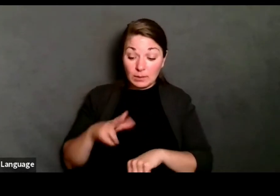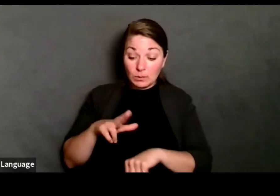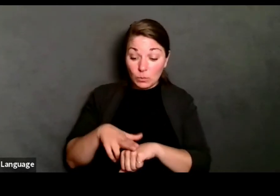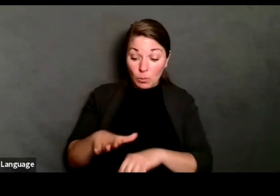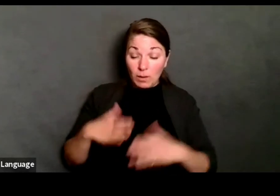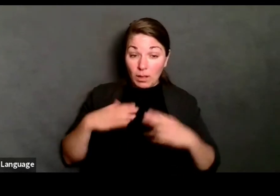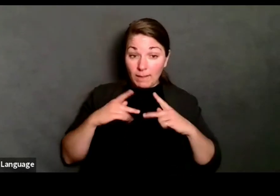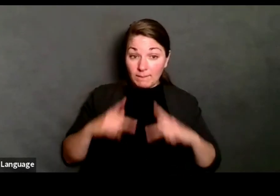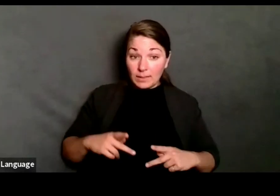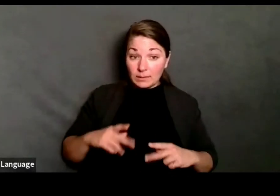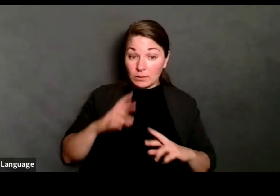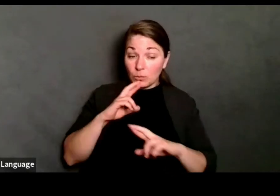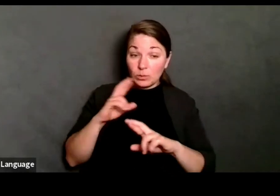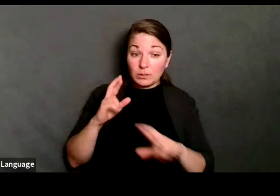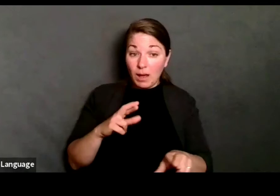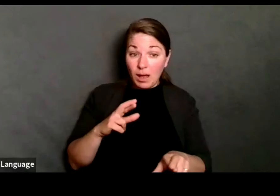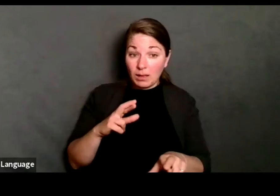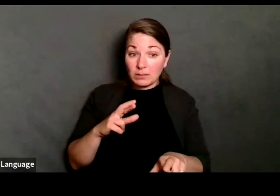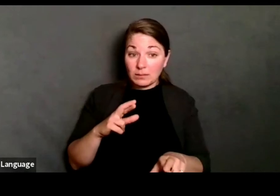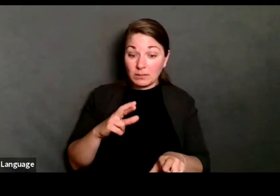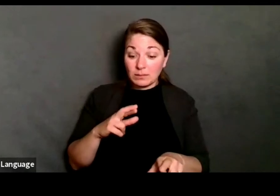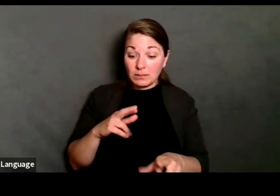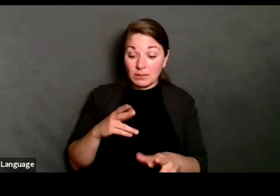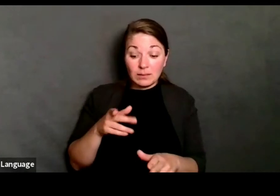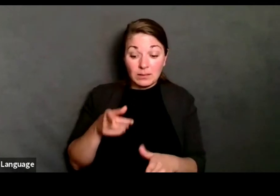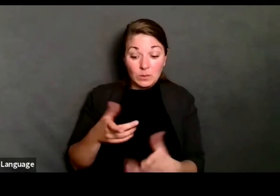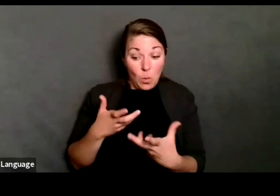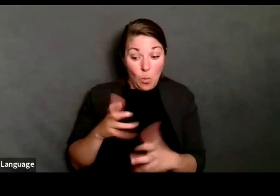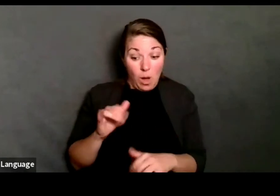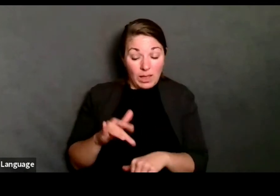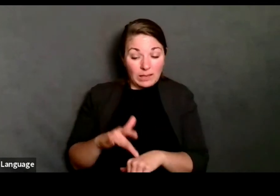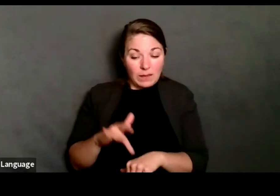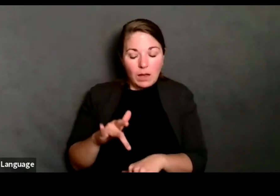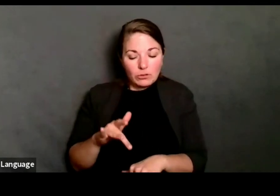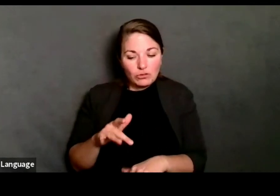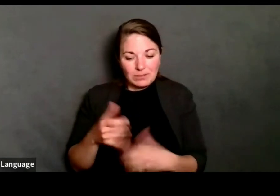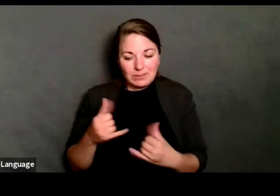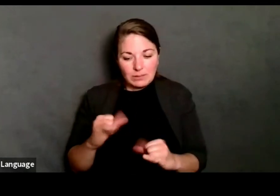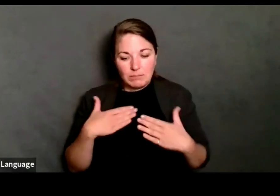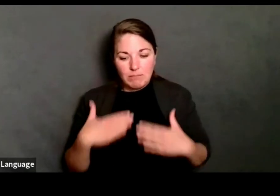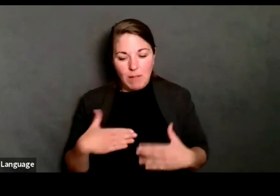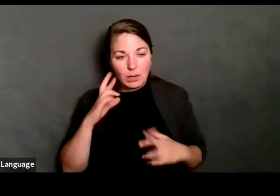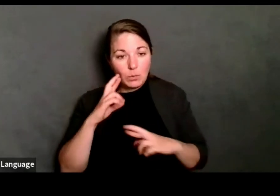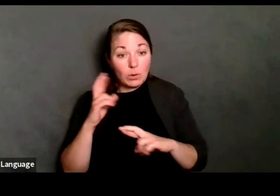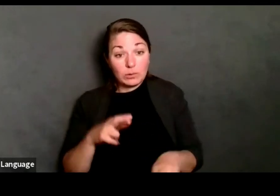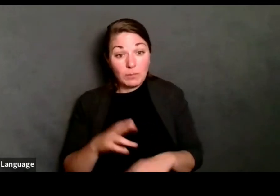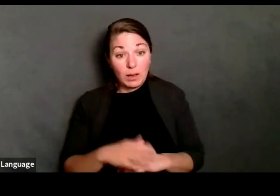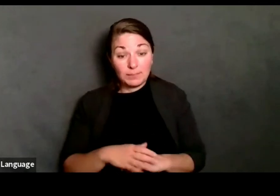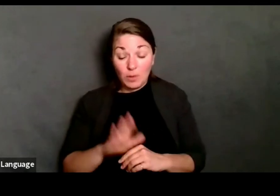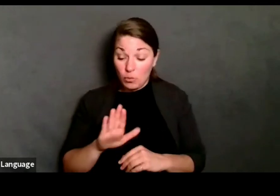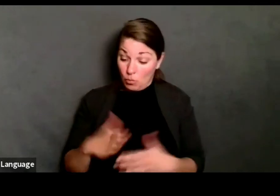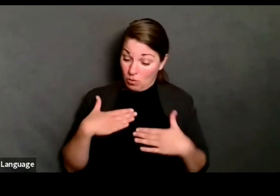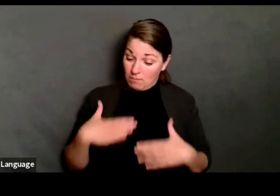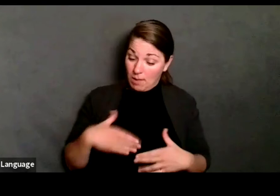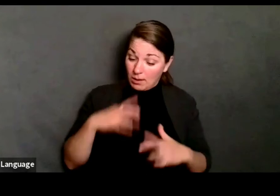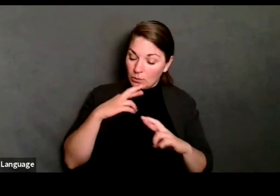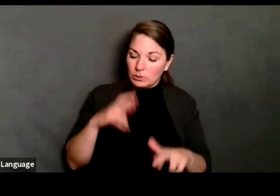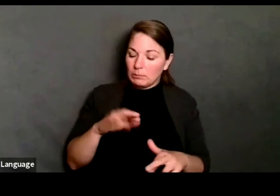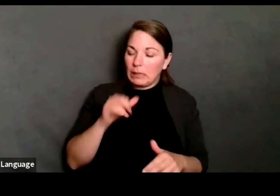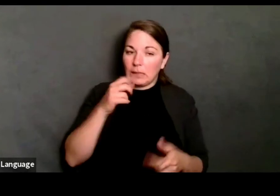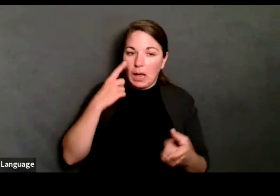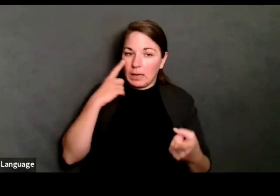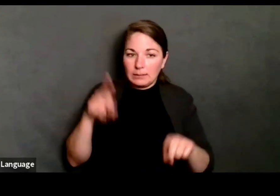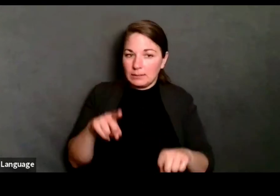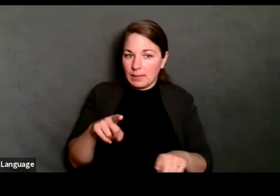touch, even when that touch is unwanted. Your physical response was not consent, and it did not